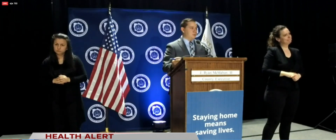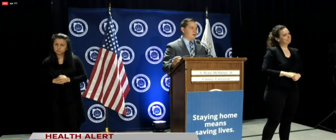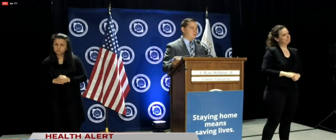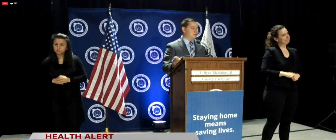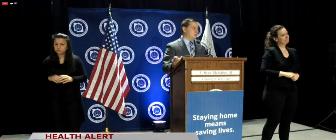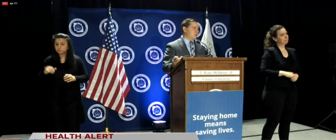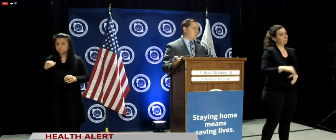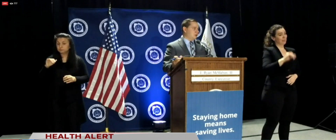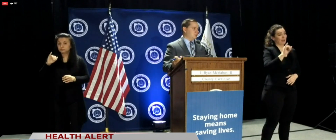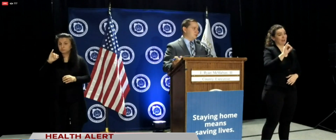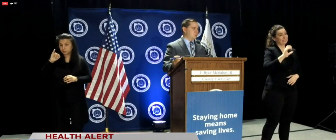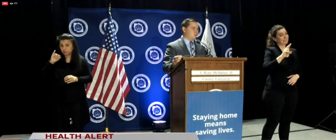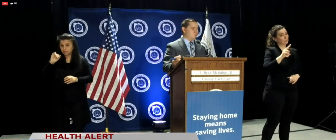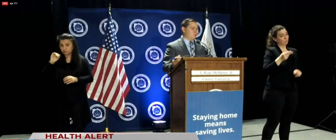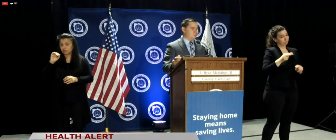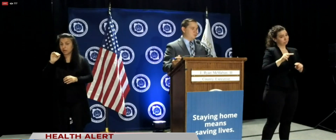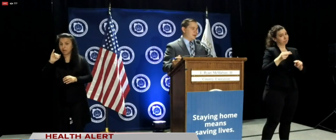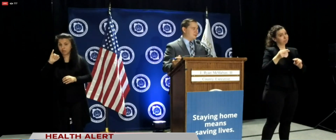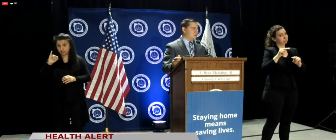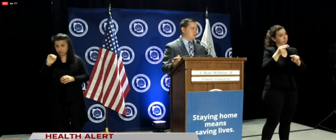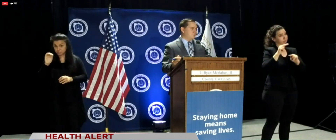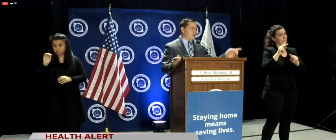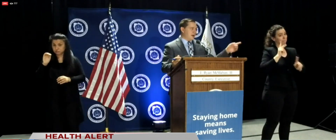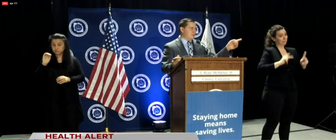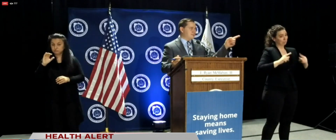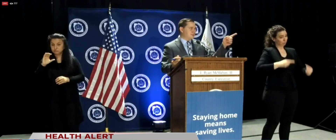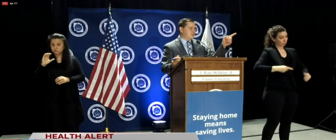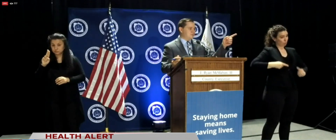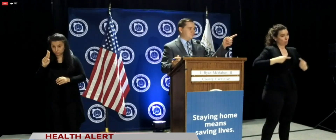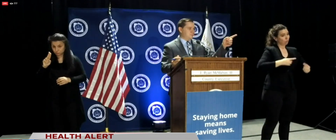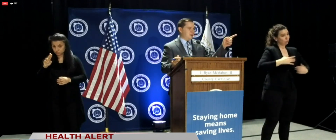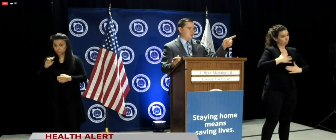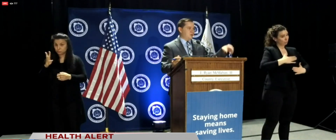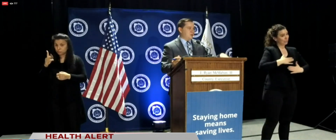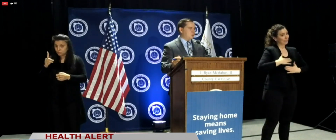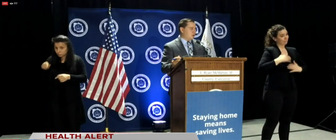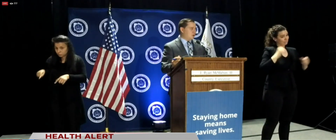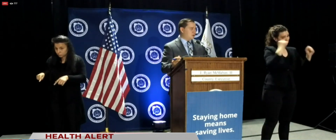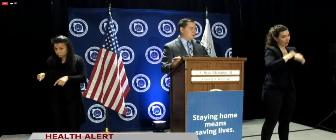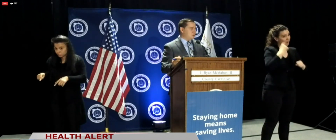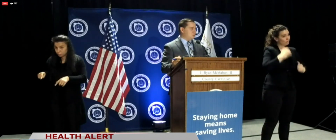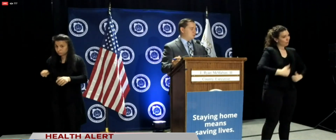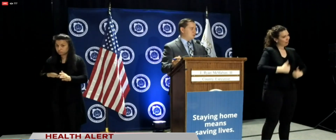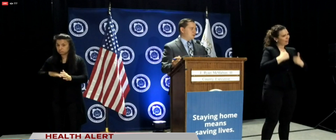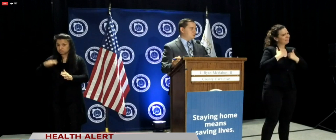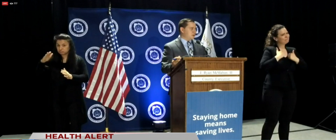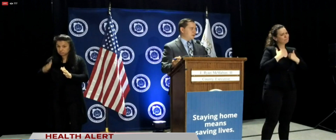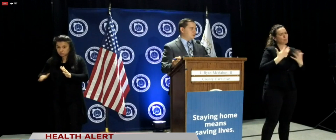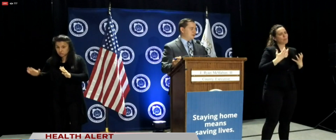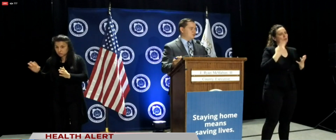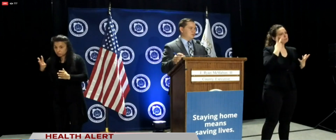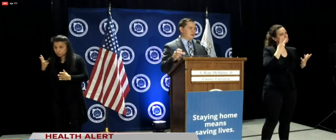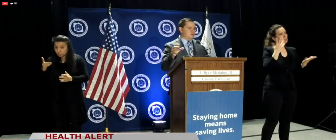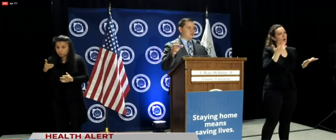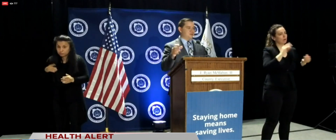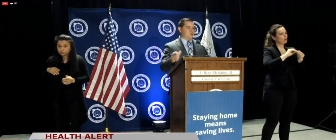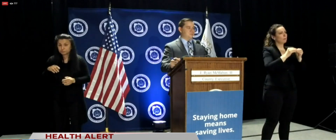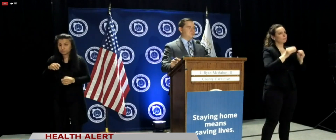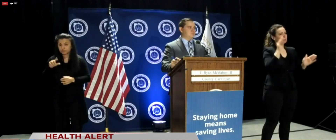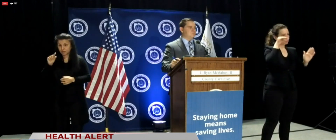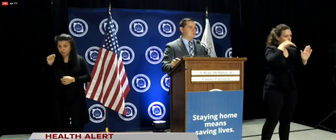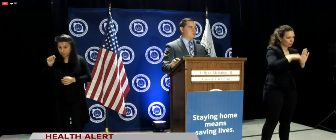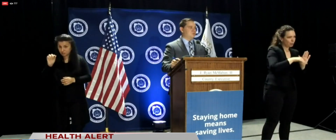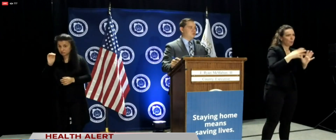where it's been. So that's a curve that has to get better because eventually that strains